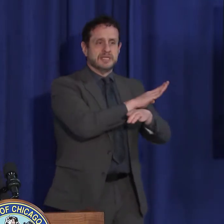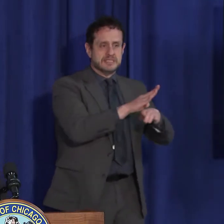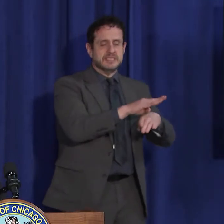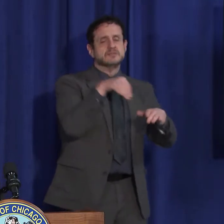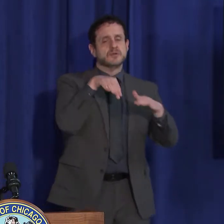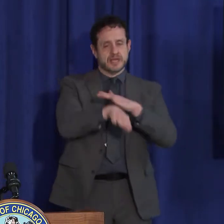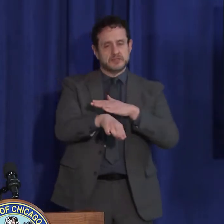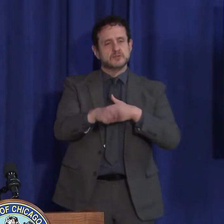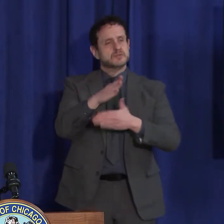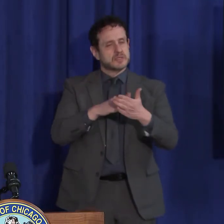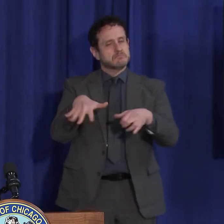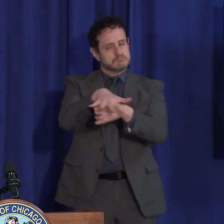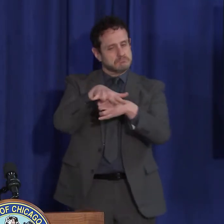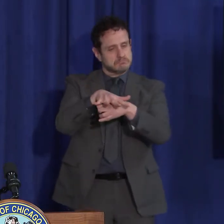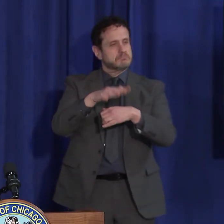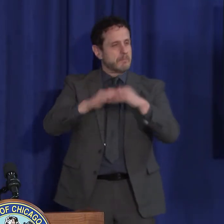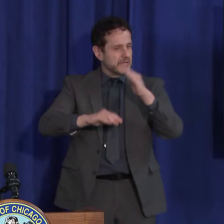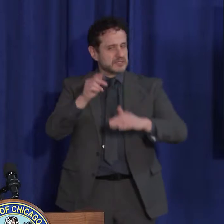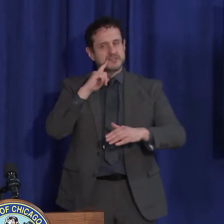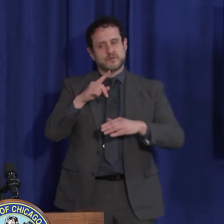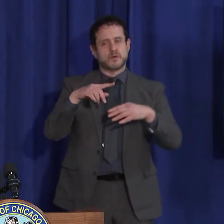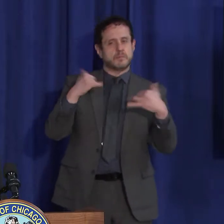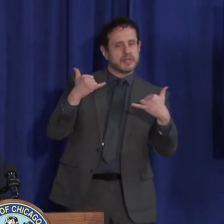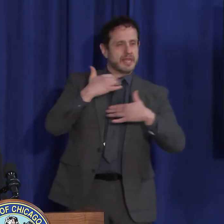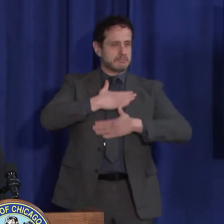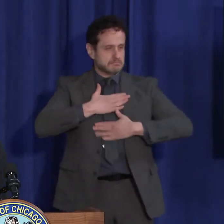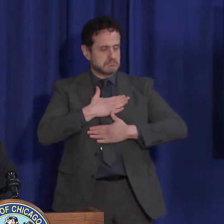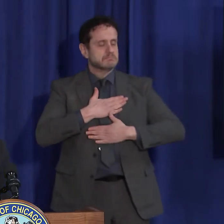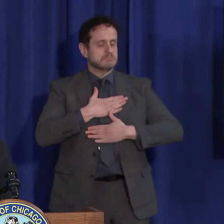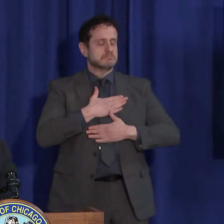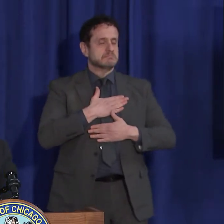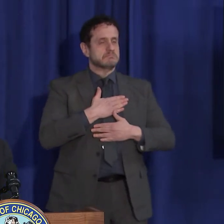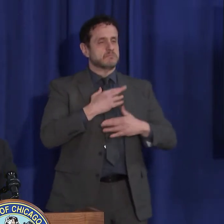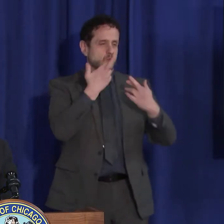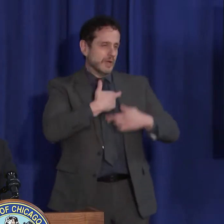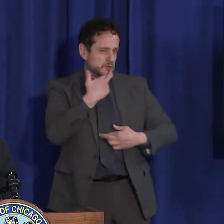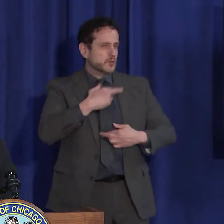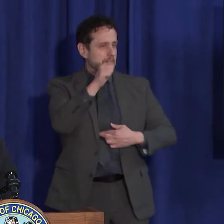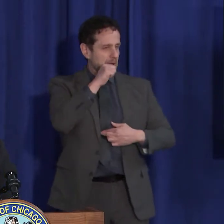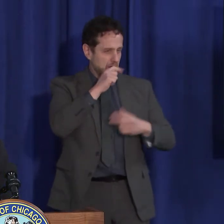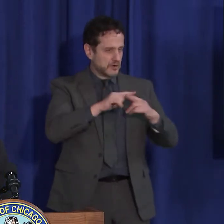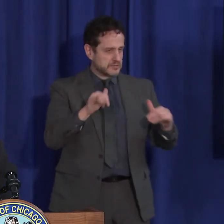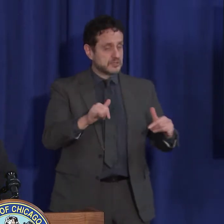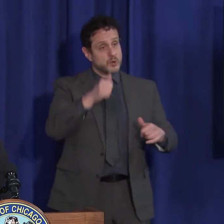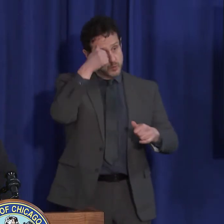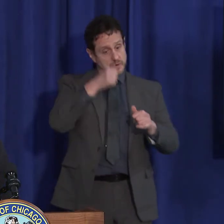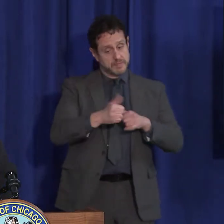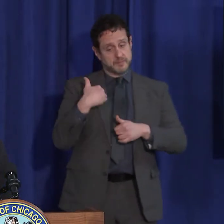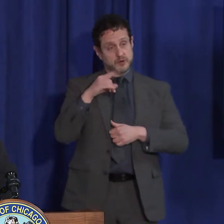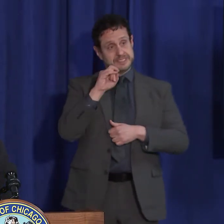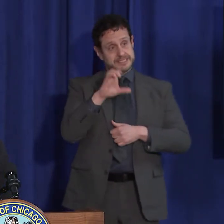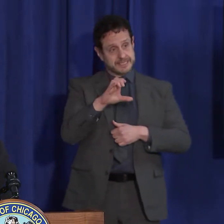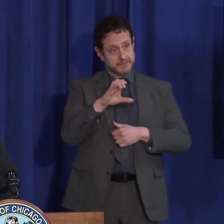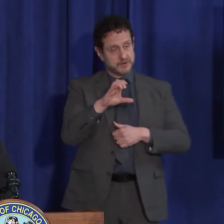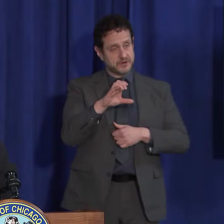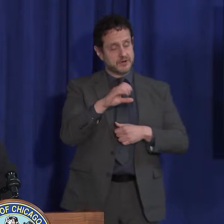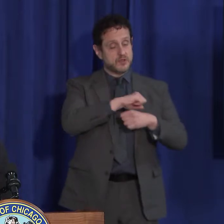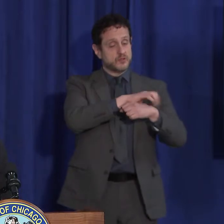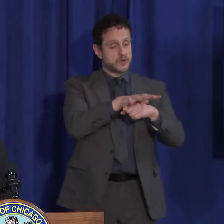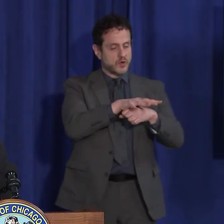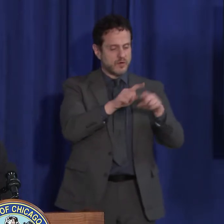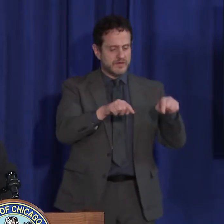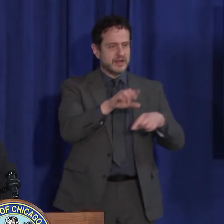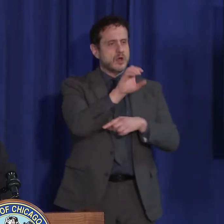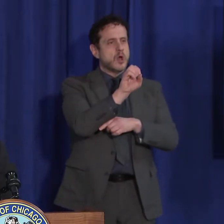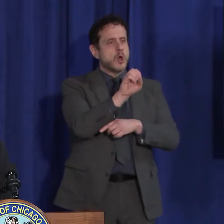recreation spaces. Recall that back in December, we were in the throes of the Omicron surge.